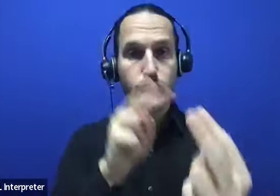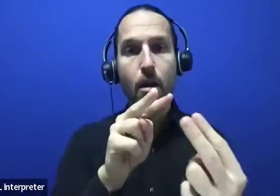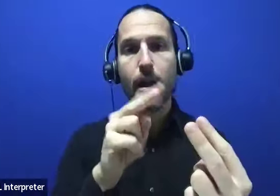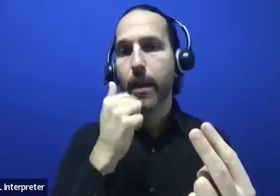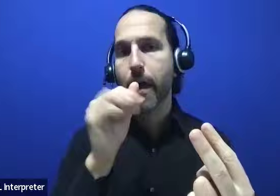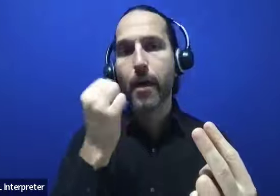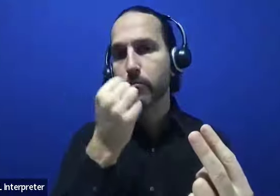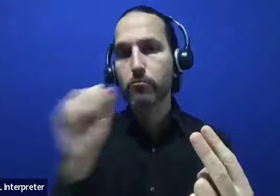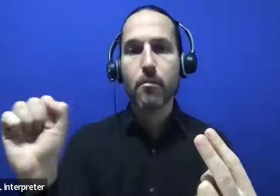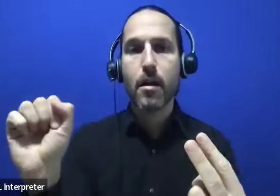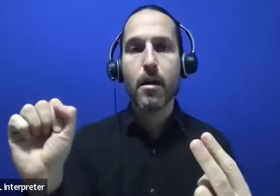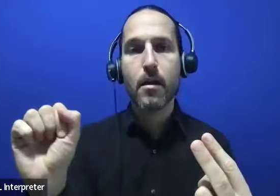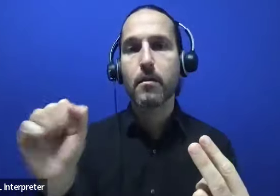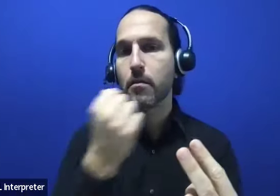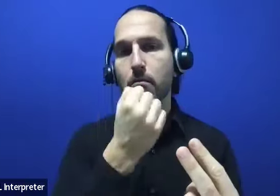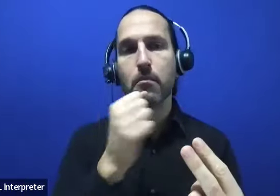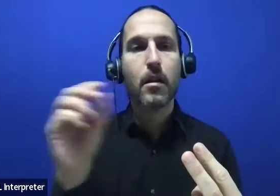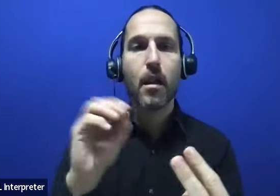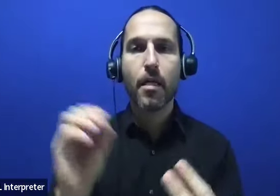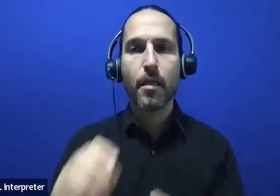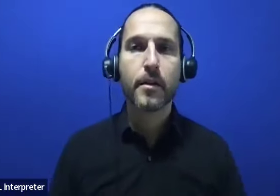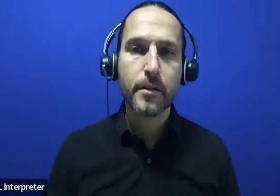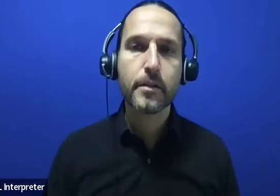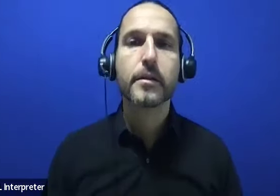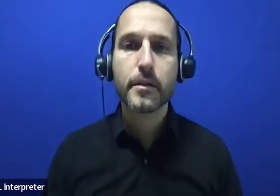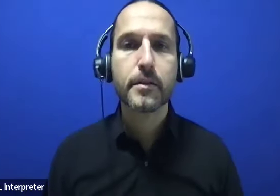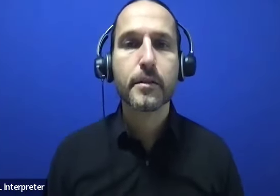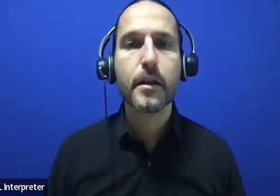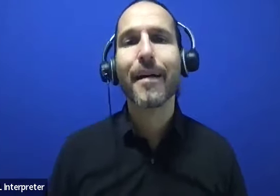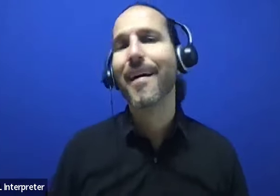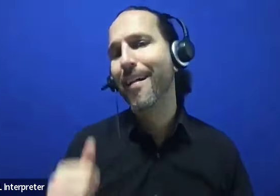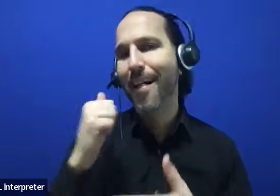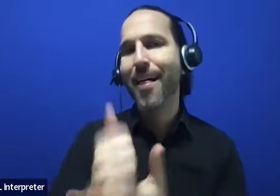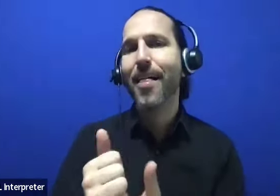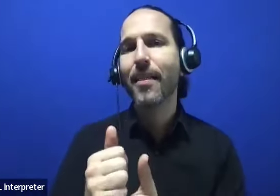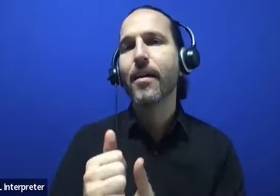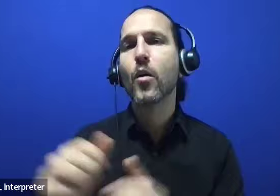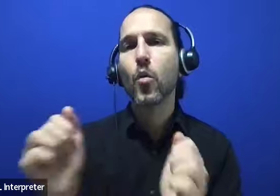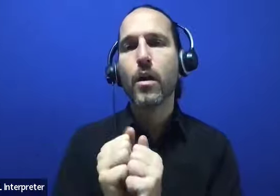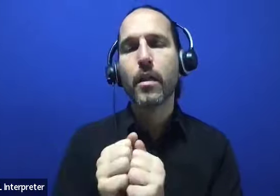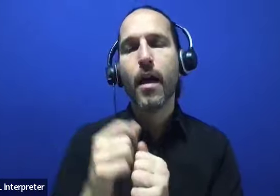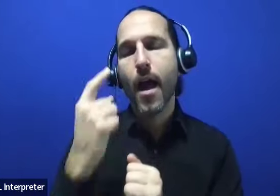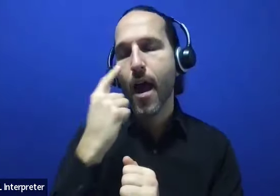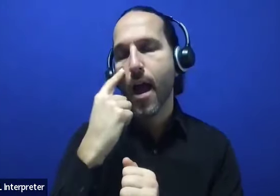your head's just hanging there. It also helps deal with coloboma.